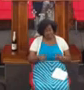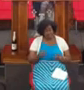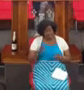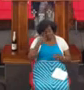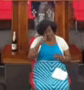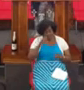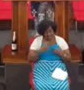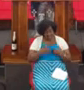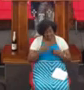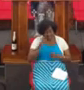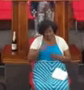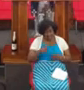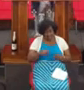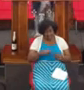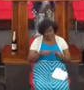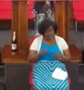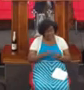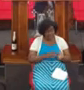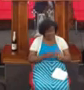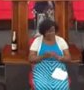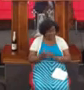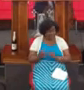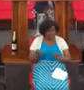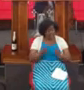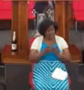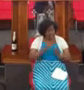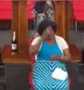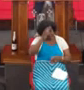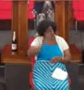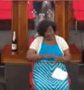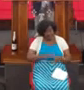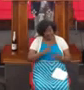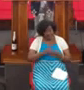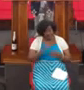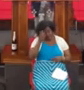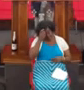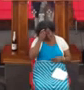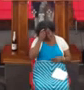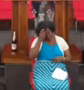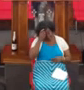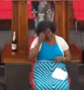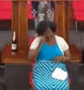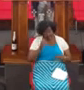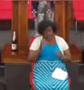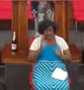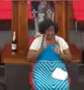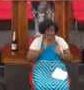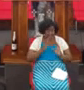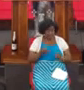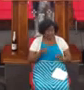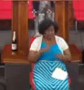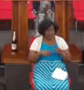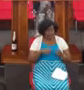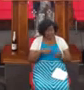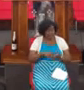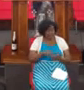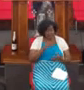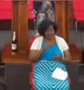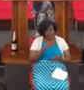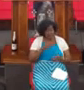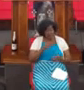had a need, but Jesus also met a man with dropsy. And the sad thing about this is the